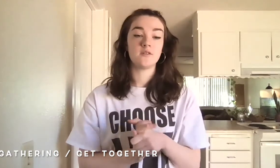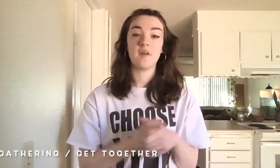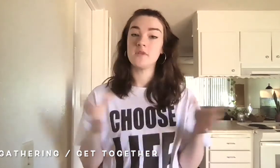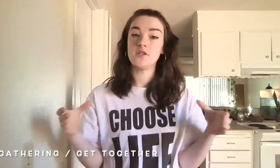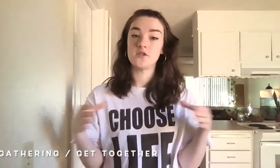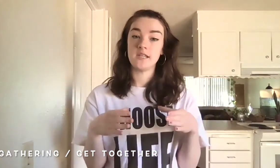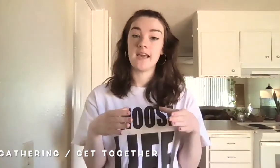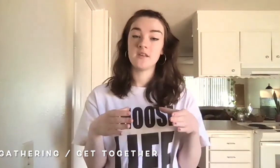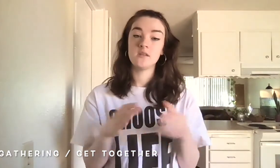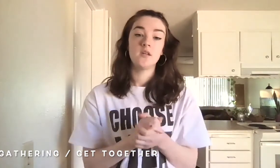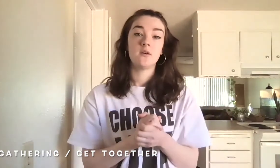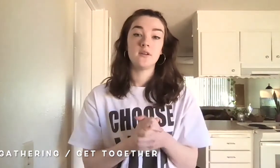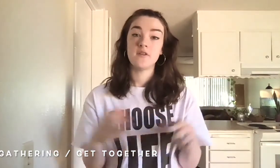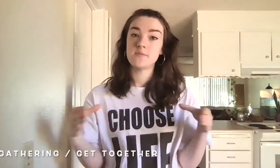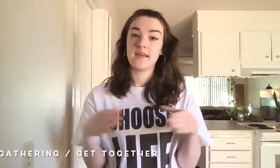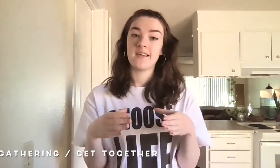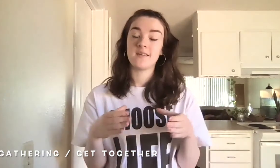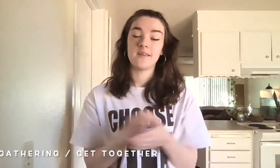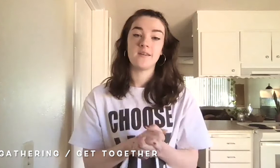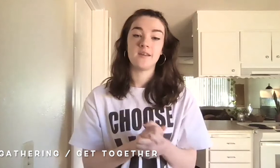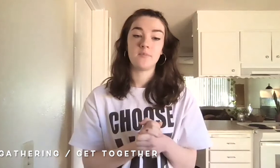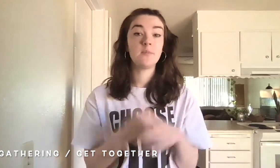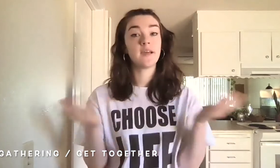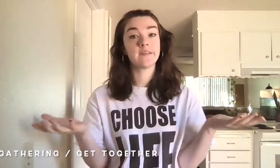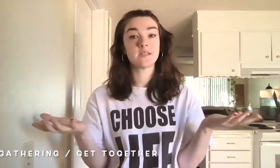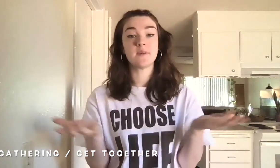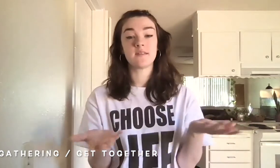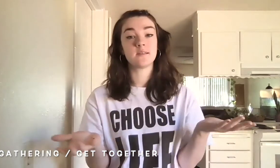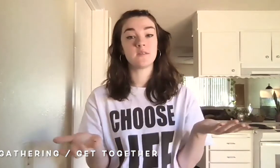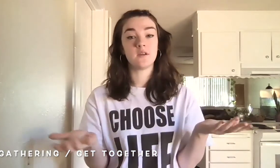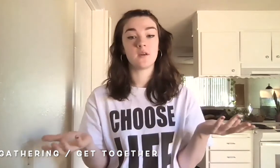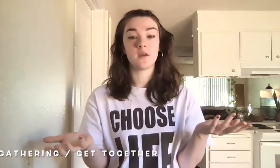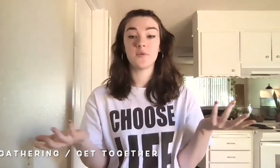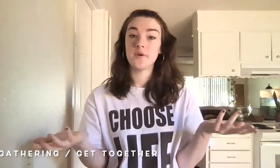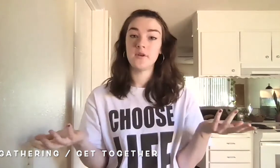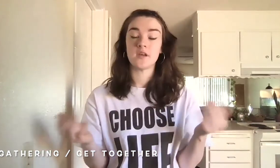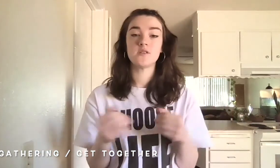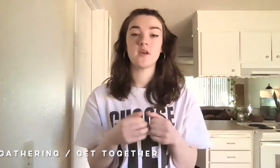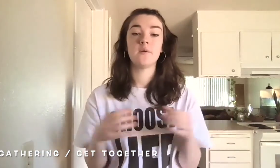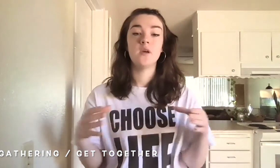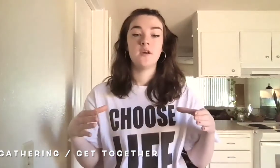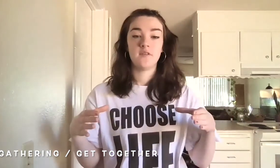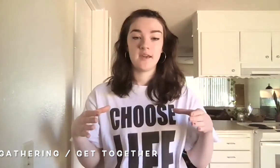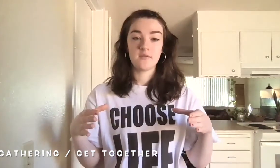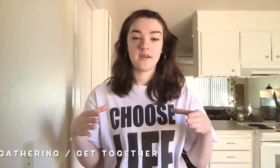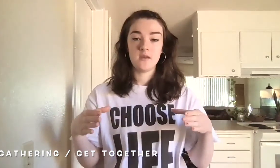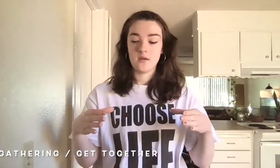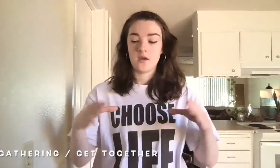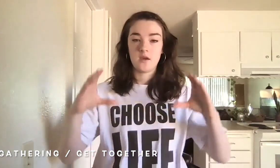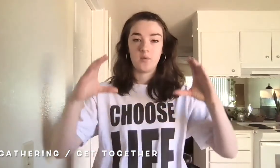families usually gather, or your friends might gather, and people gather to spend Thanksgiving with one another. So for gathering, we are